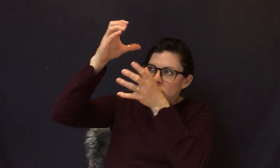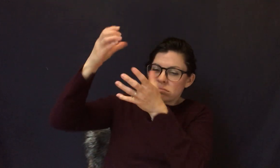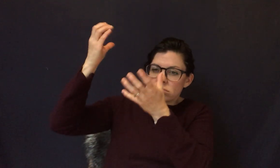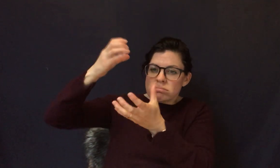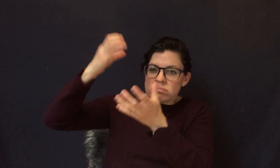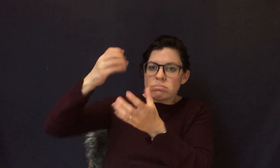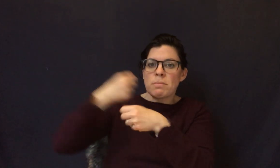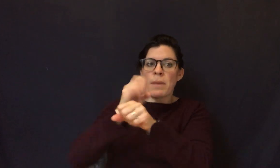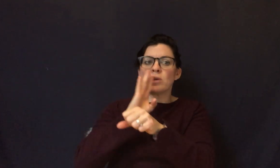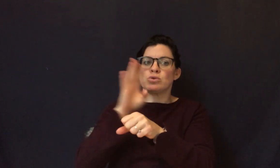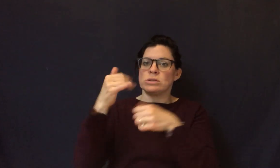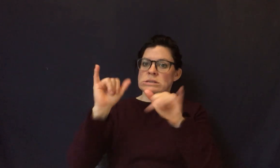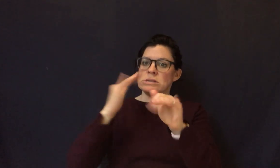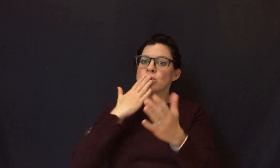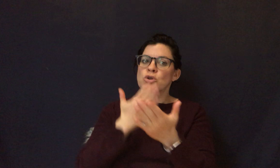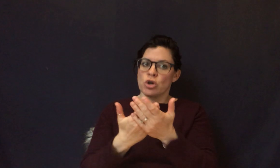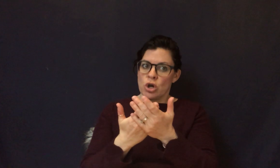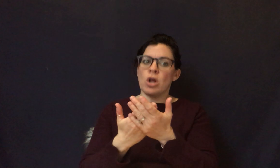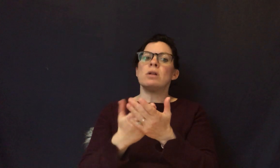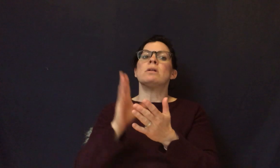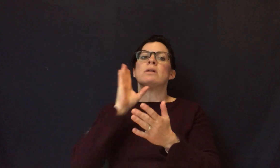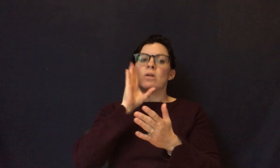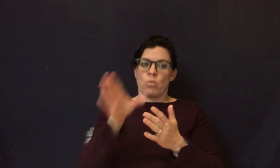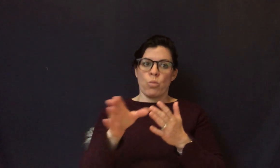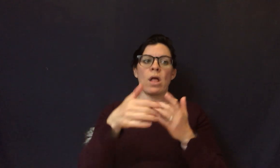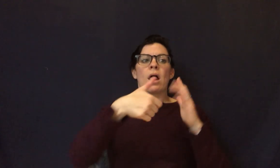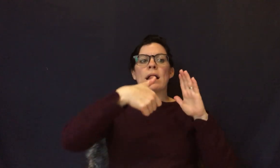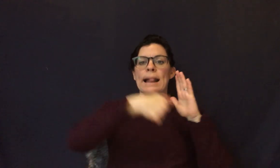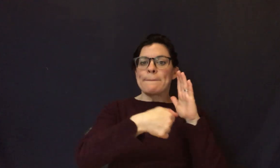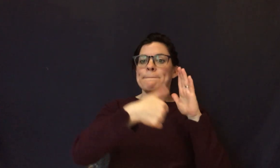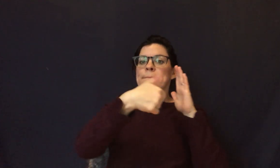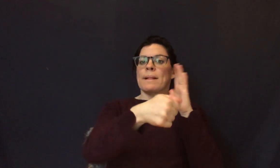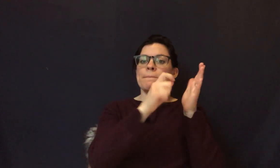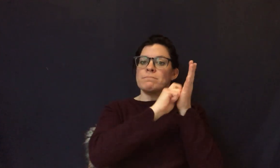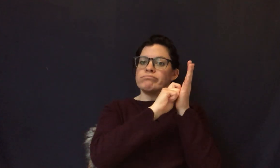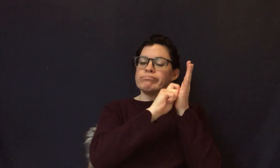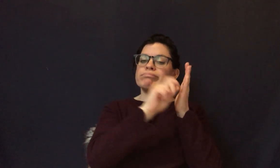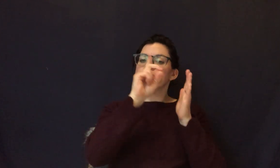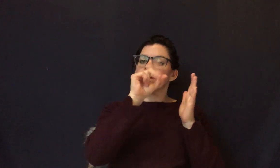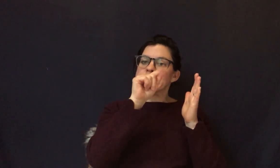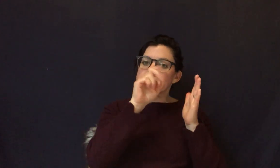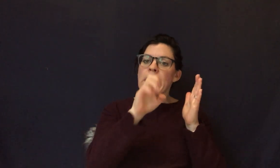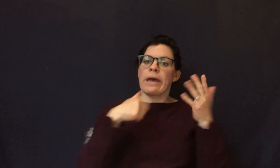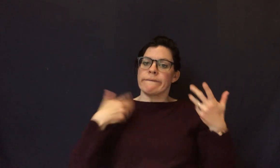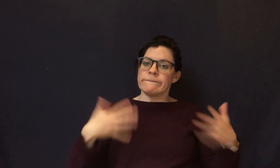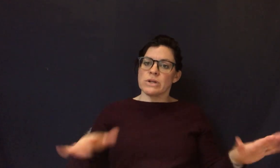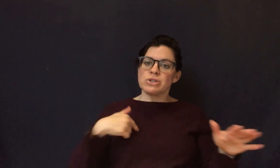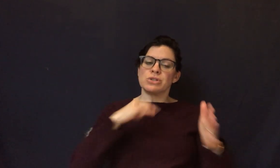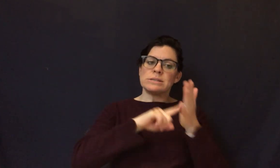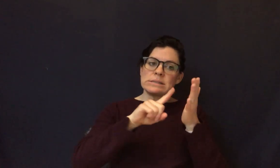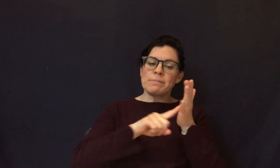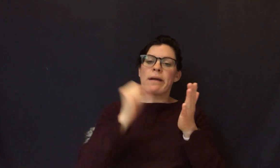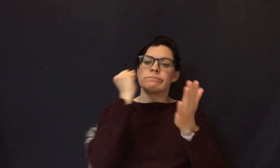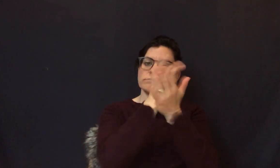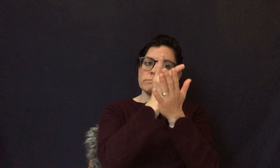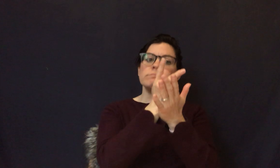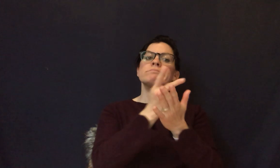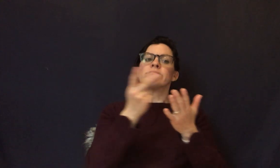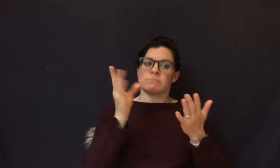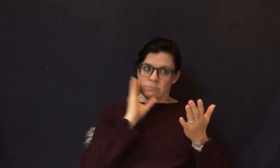was there. So it would have been 2020 if he was there in January, and then he would have punched a month, which would be January.